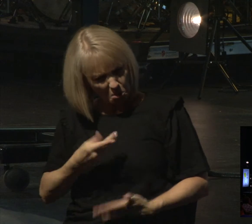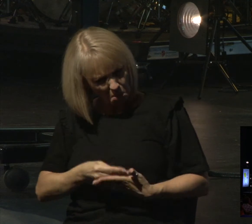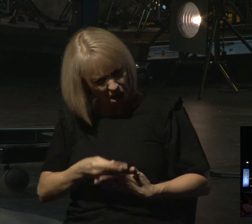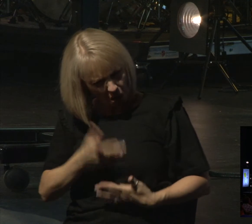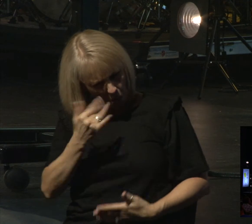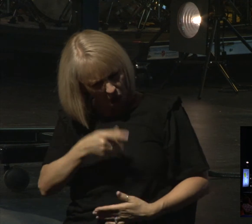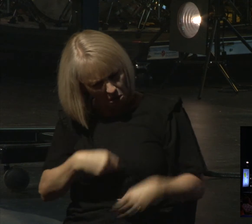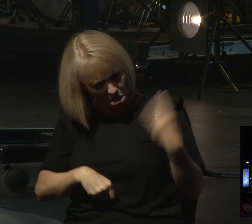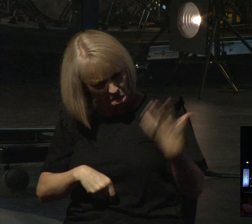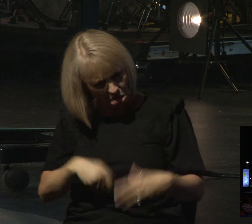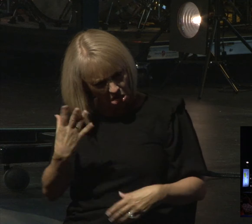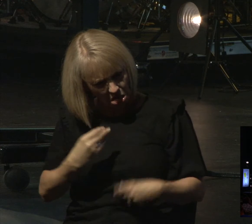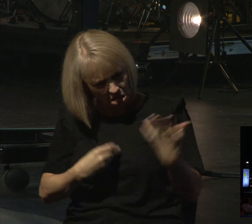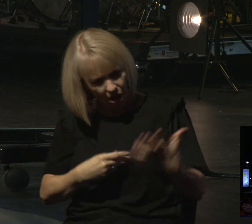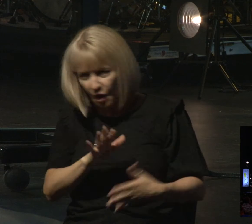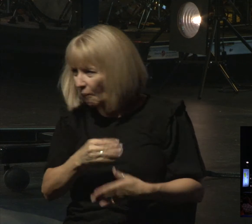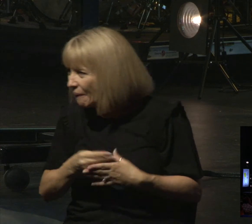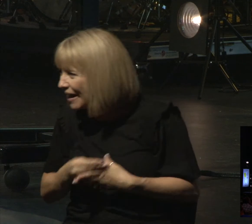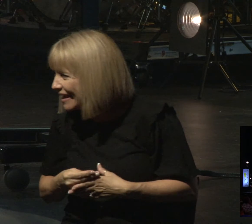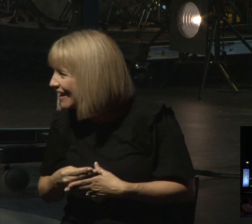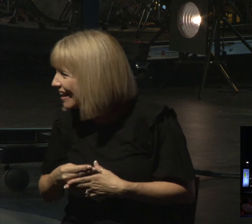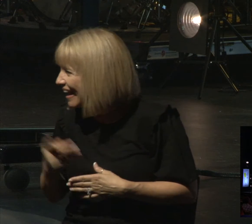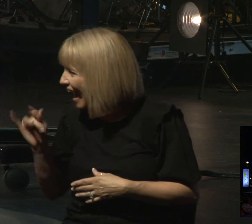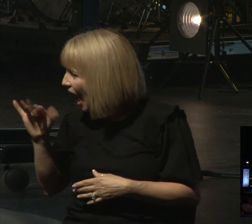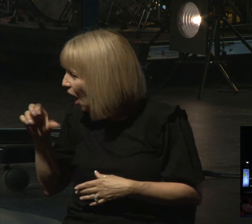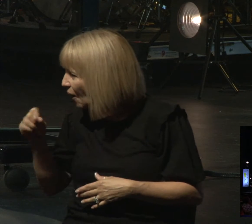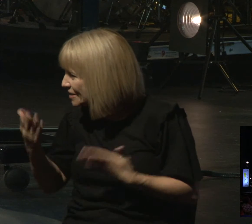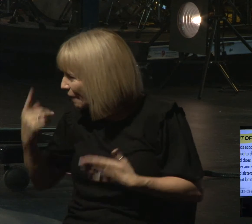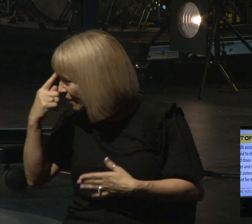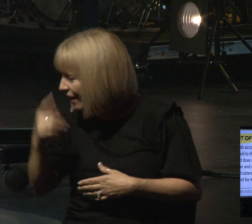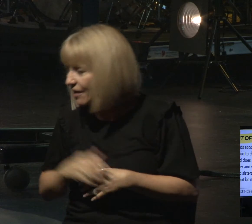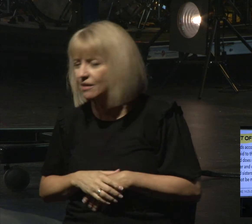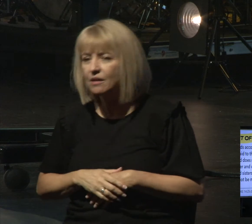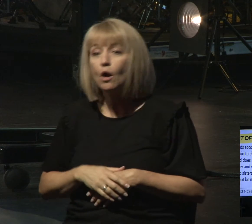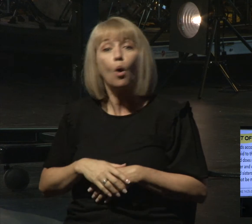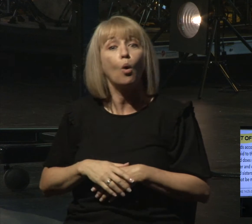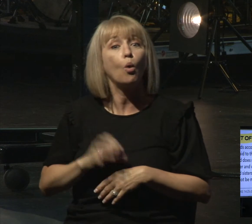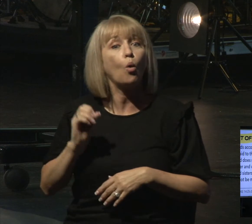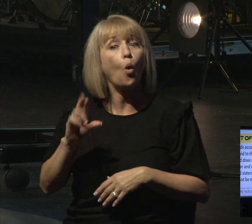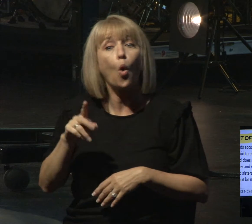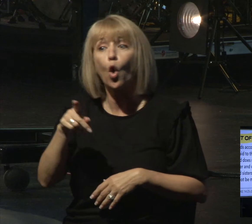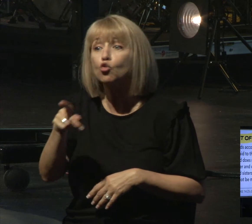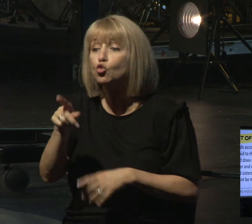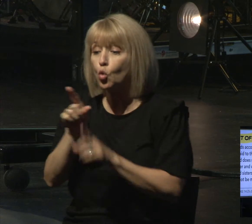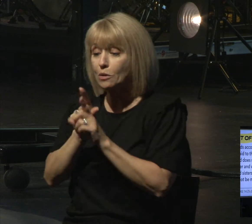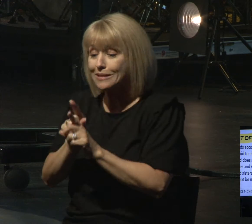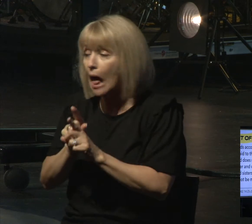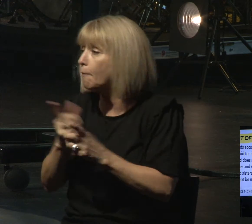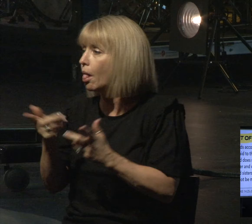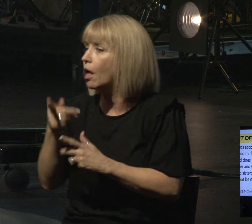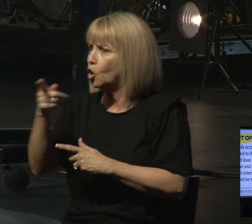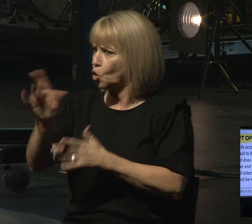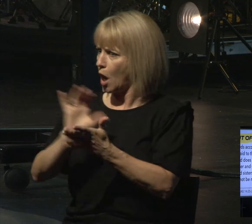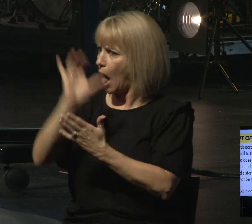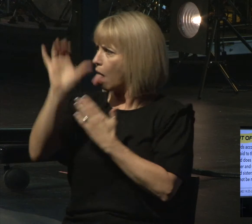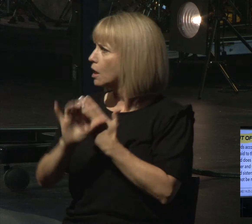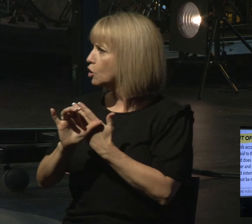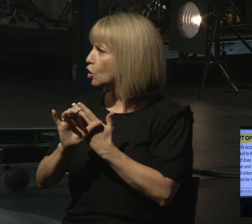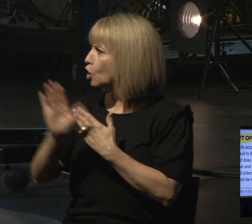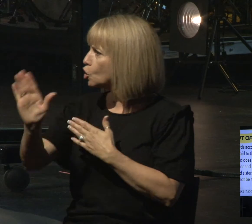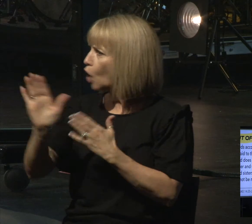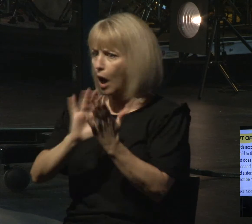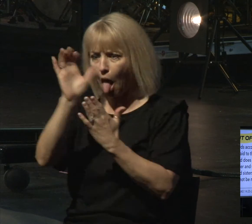are they giving their money away? Or when somebody looks at your calendar, like if I looked at what you did this last weekend, what